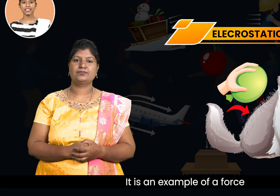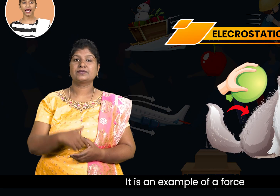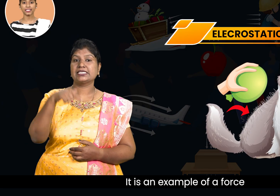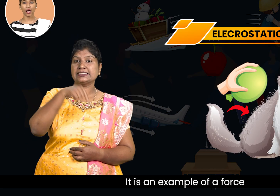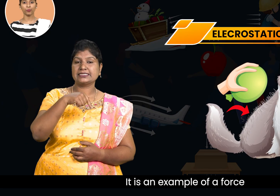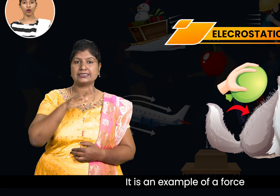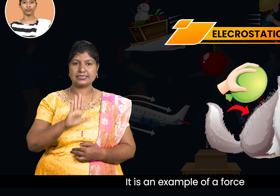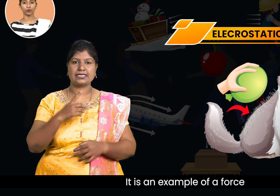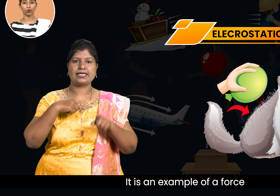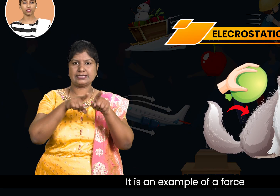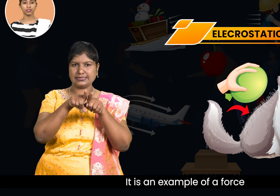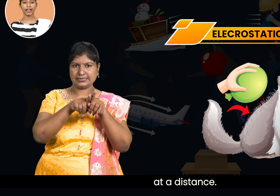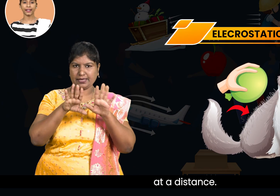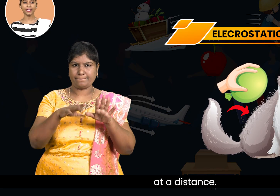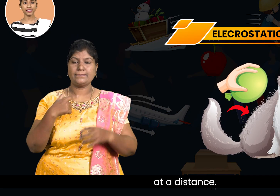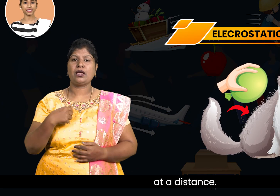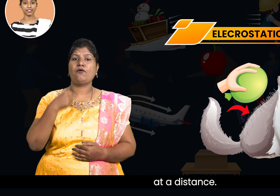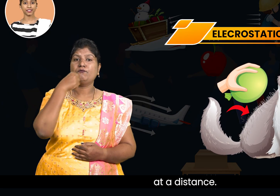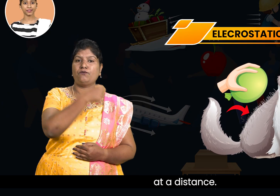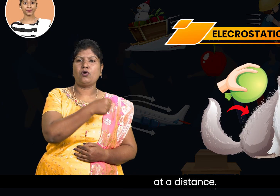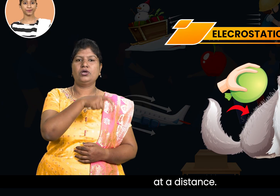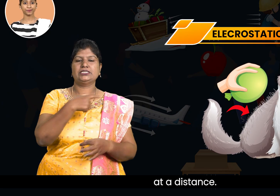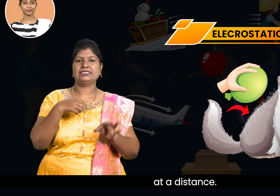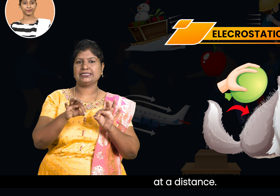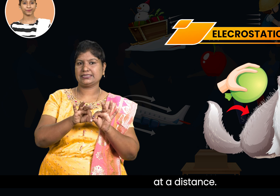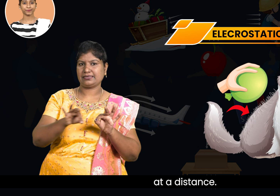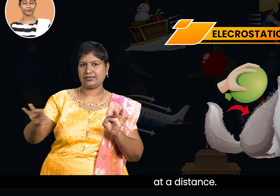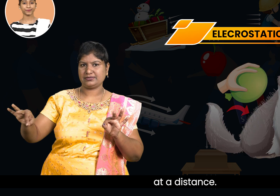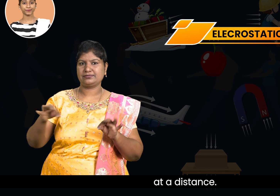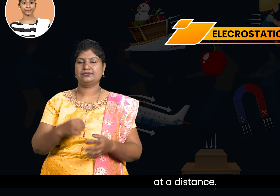It is an example of a force at a distance.